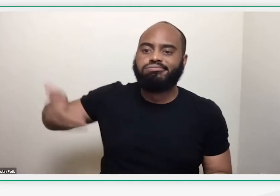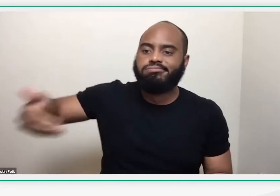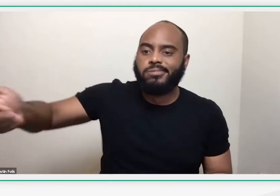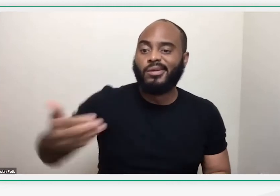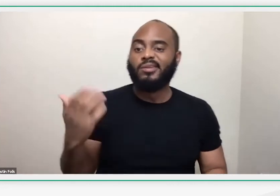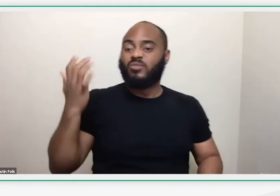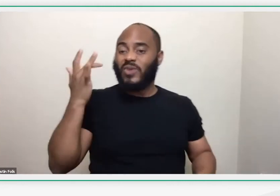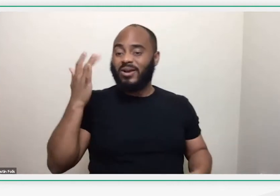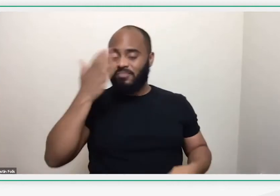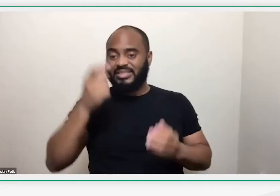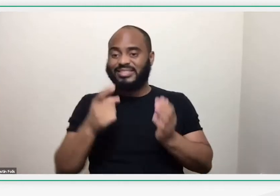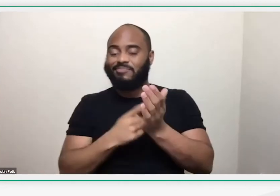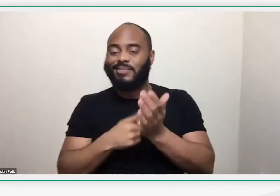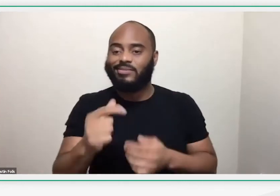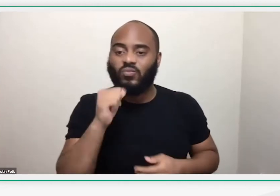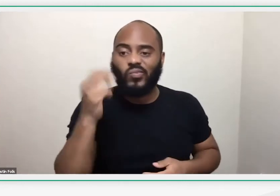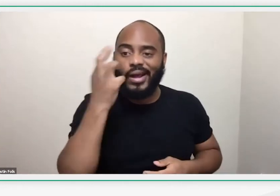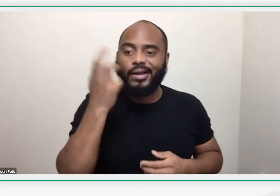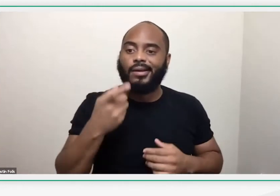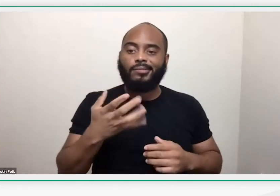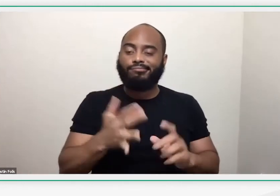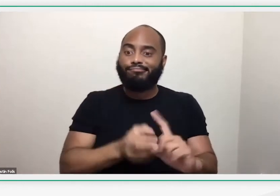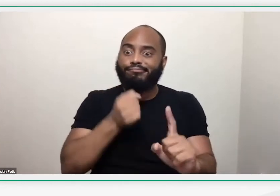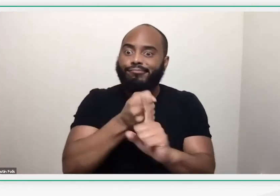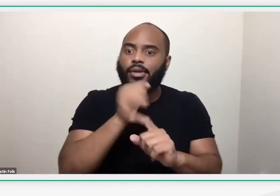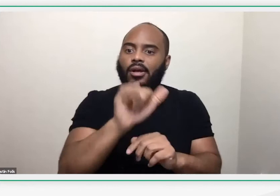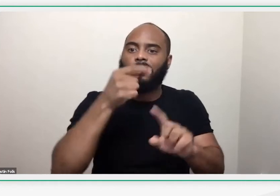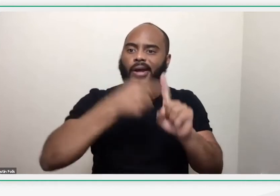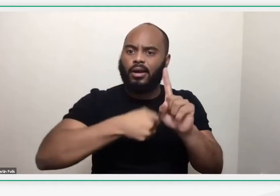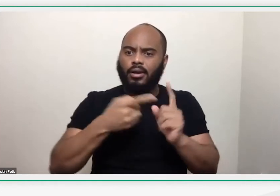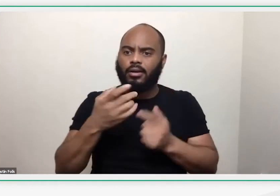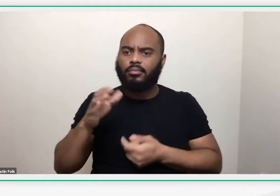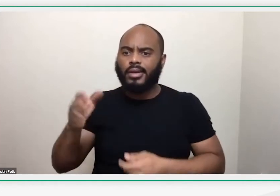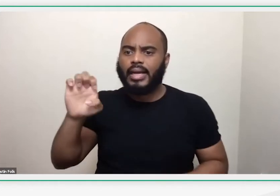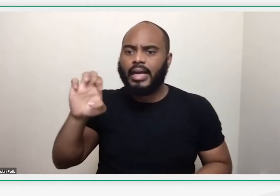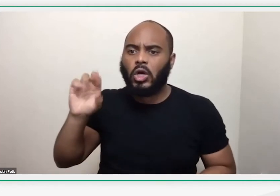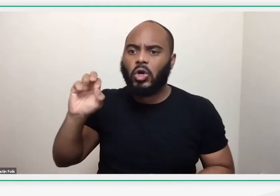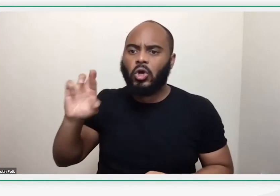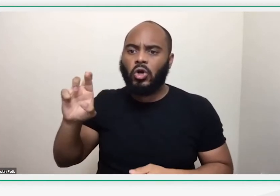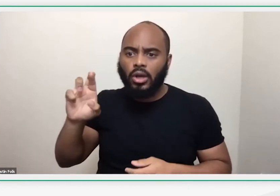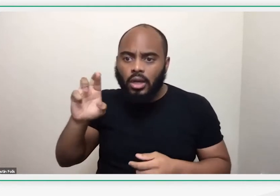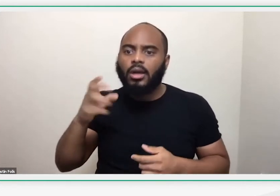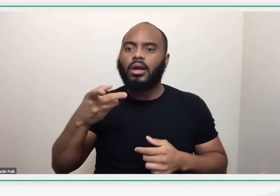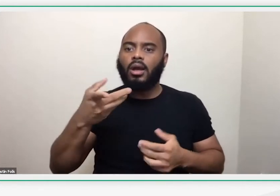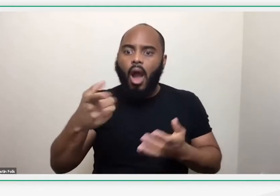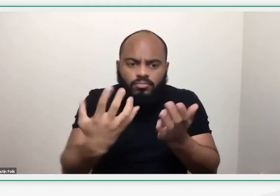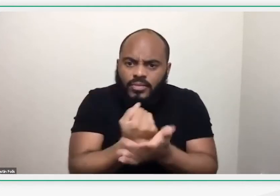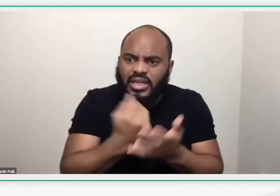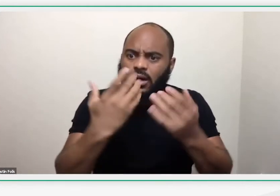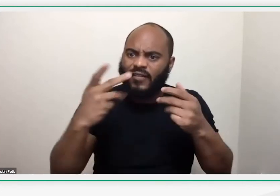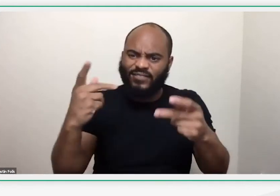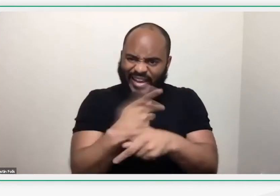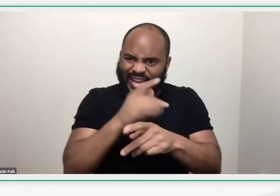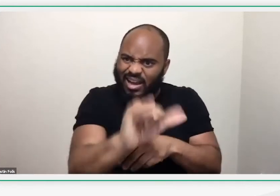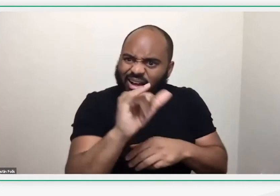And keep in mind that's your utilization rate. I check my score quite often because we don't realize sometimes there